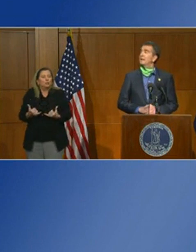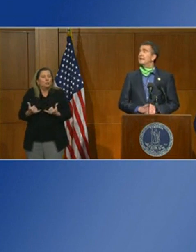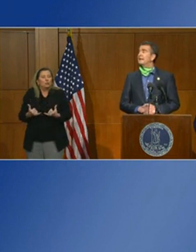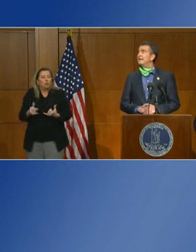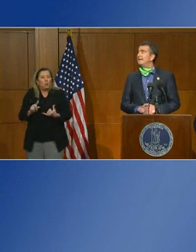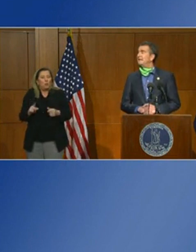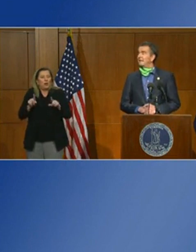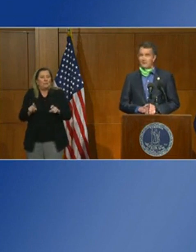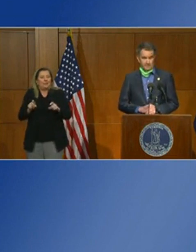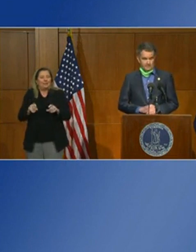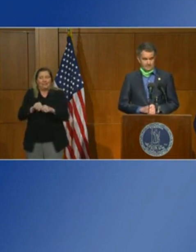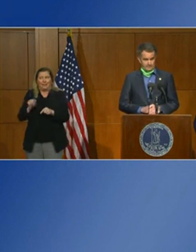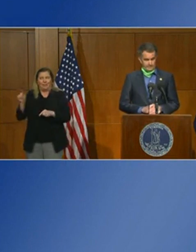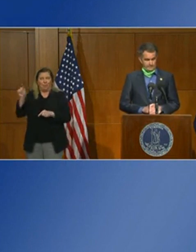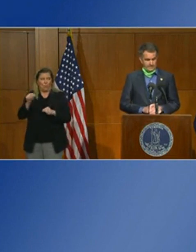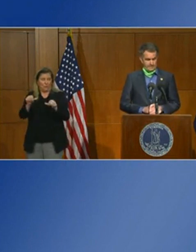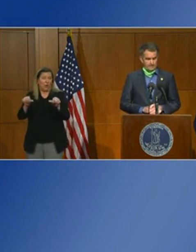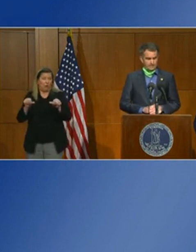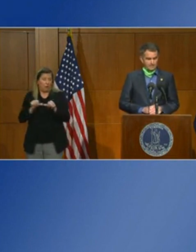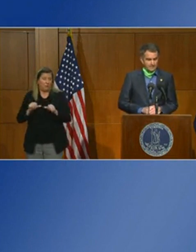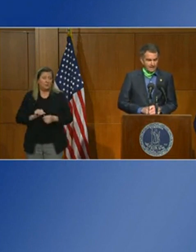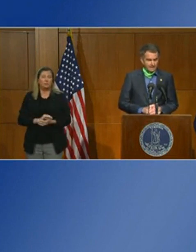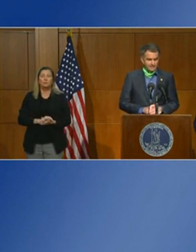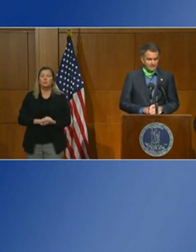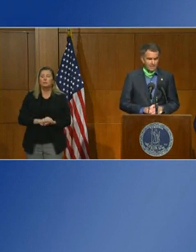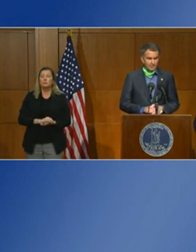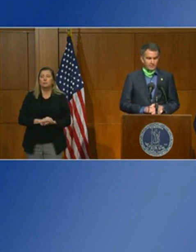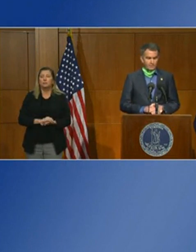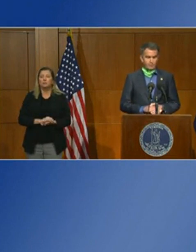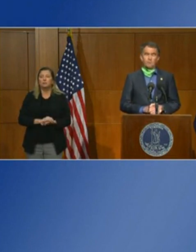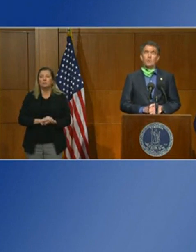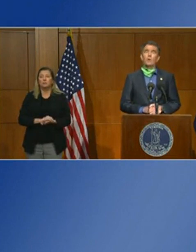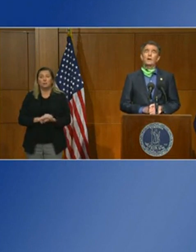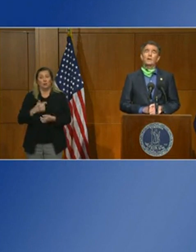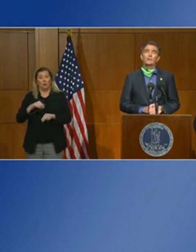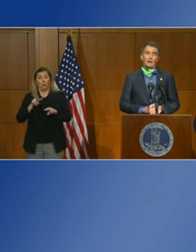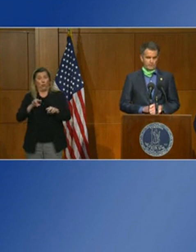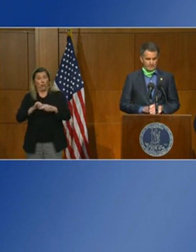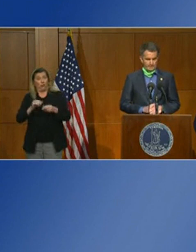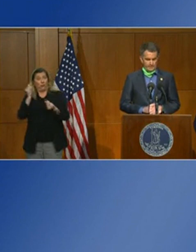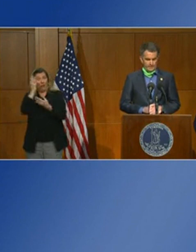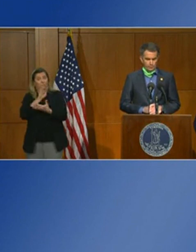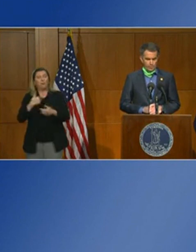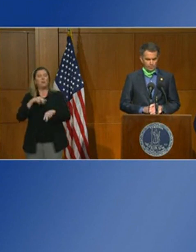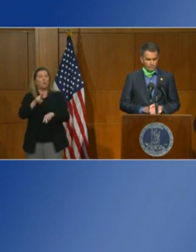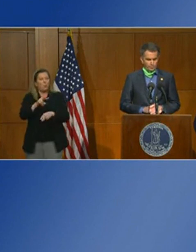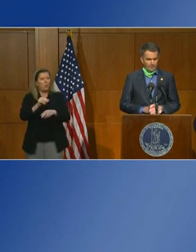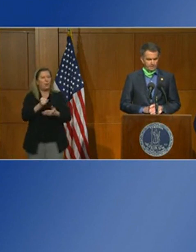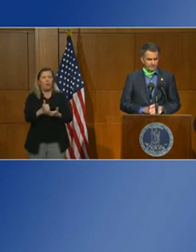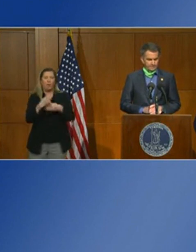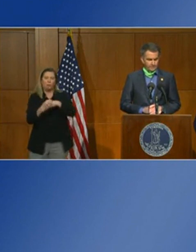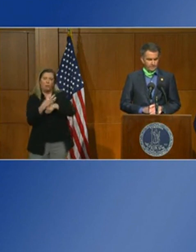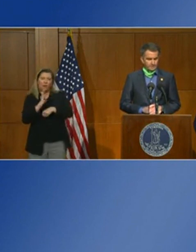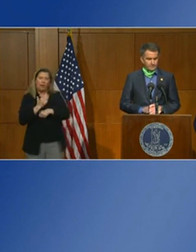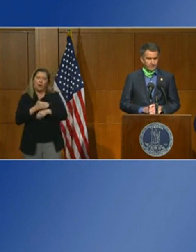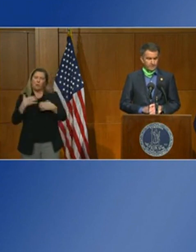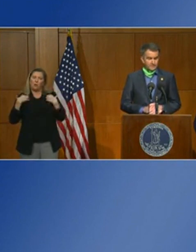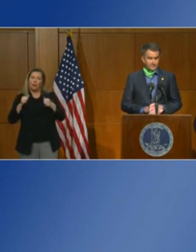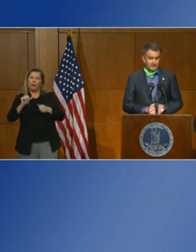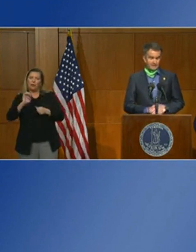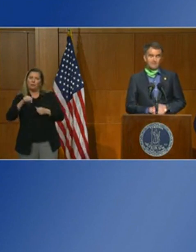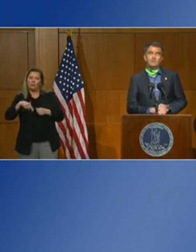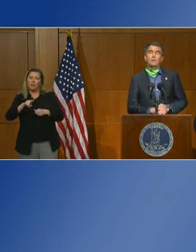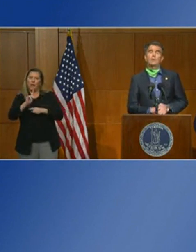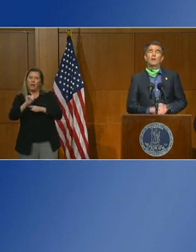sites in these areas. This data is helping inform our health equity work group as it